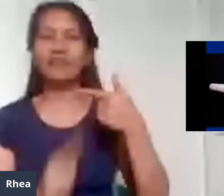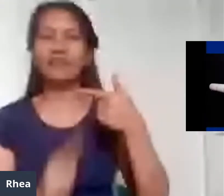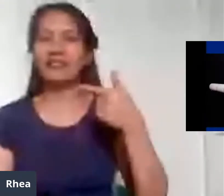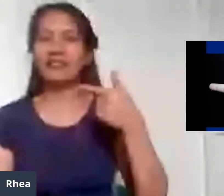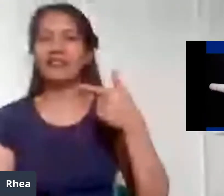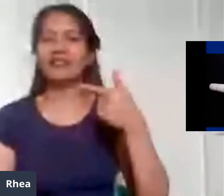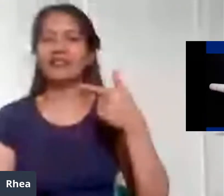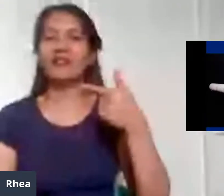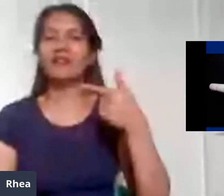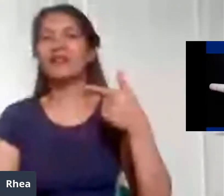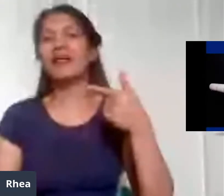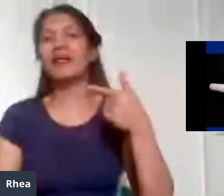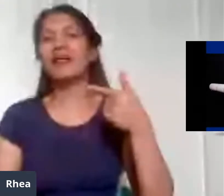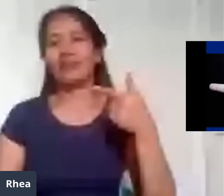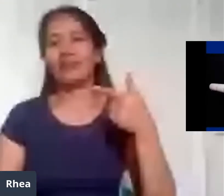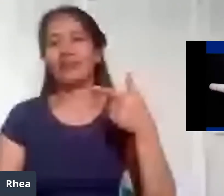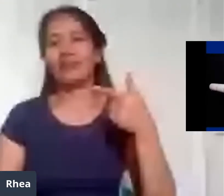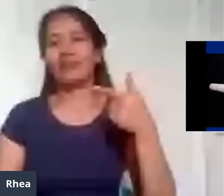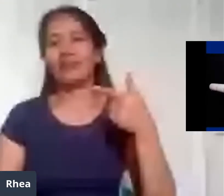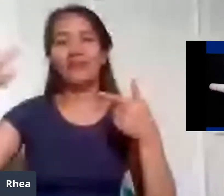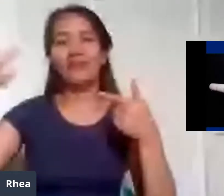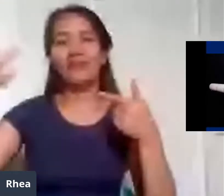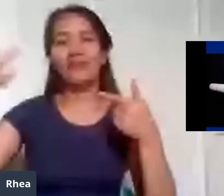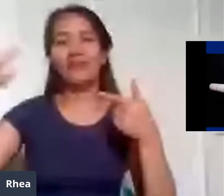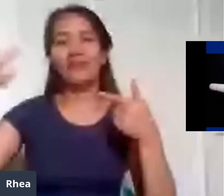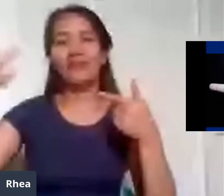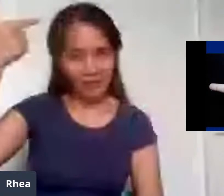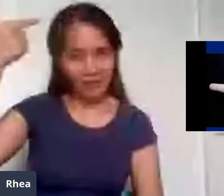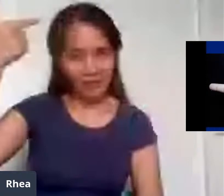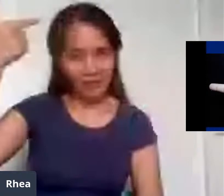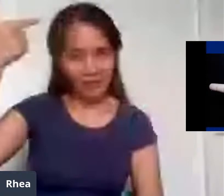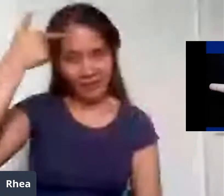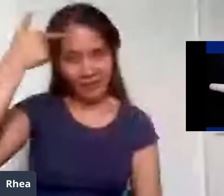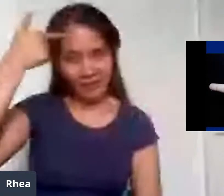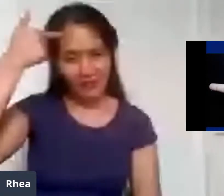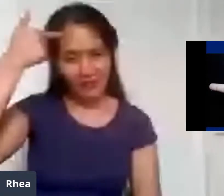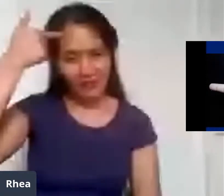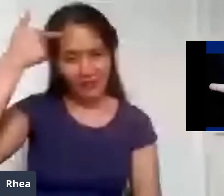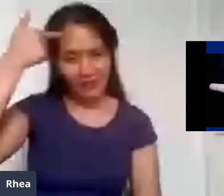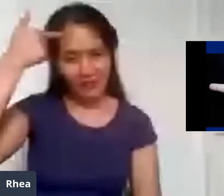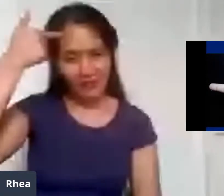this? Siyempre, the government.